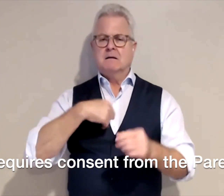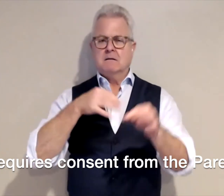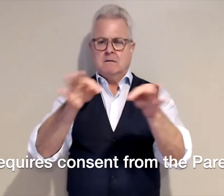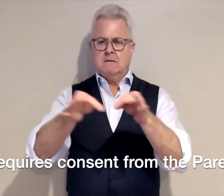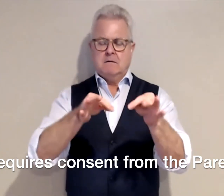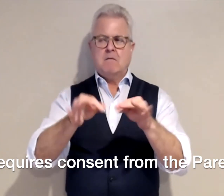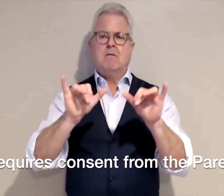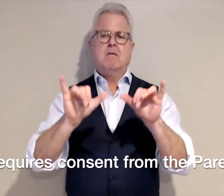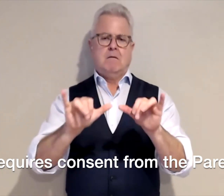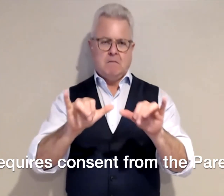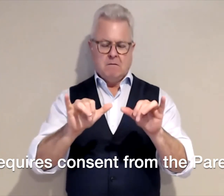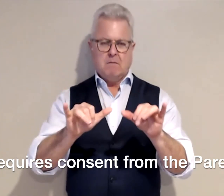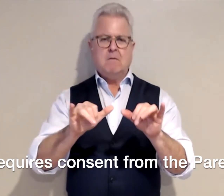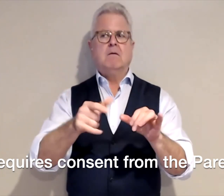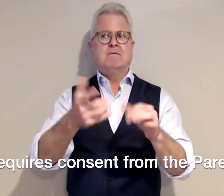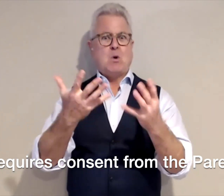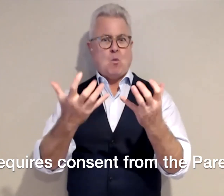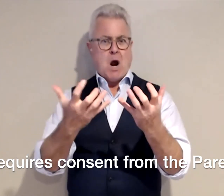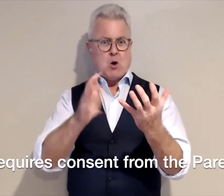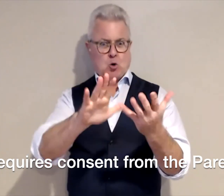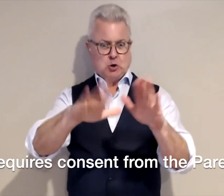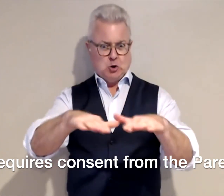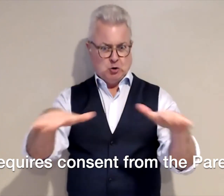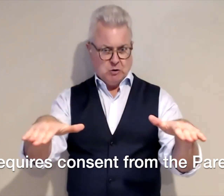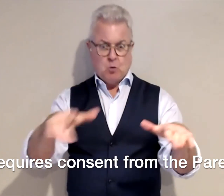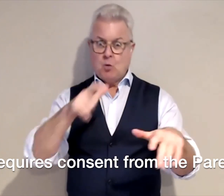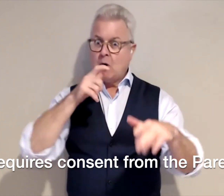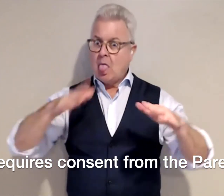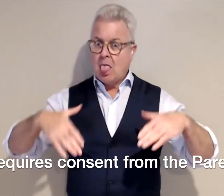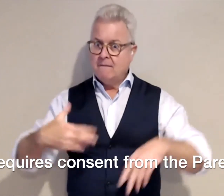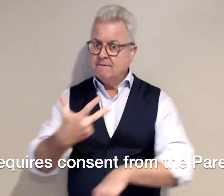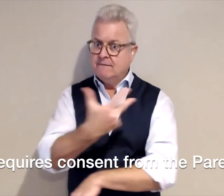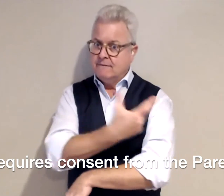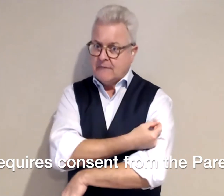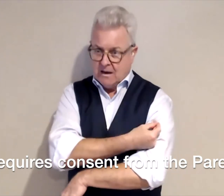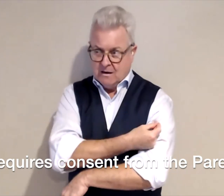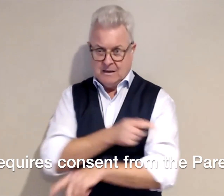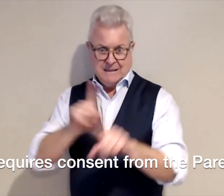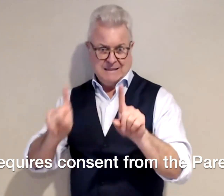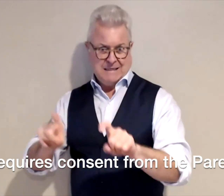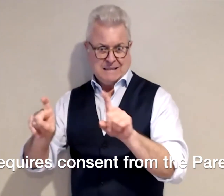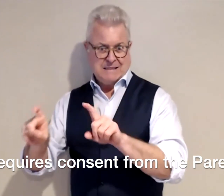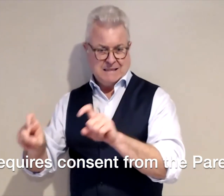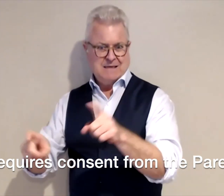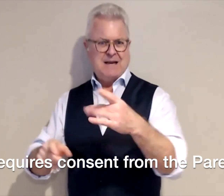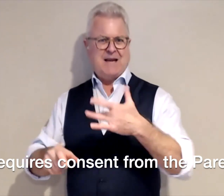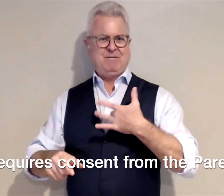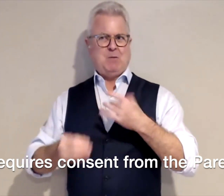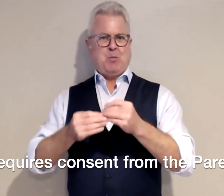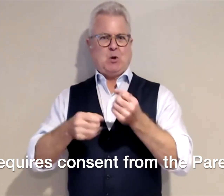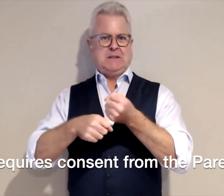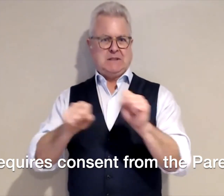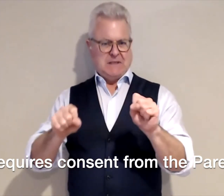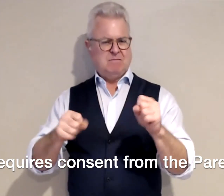parents, when they ask you about TTS, to sign it, because those children have yet to be able to